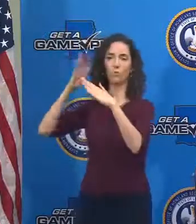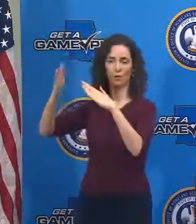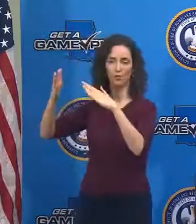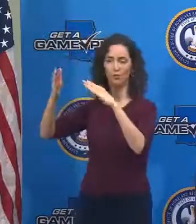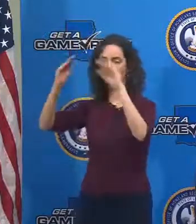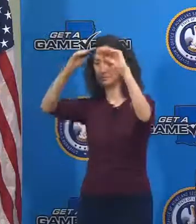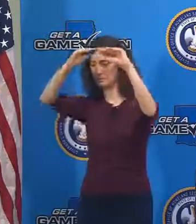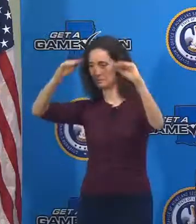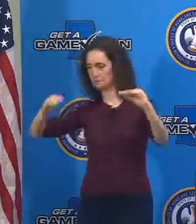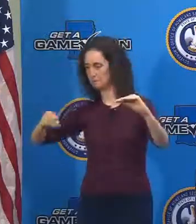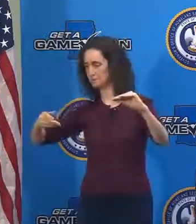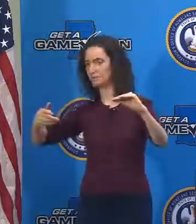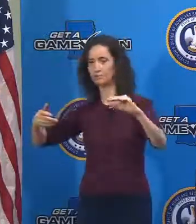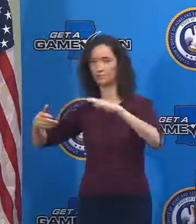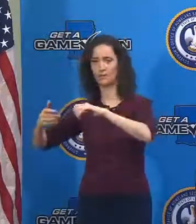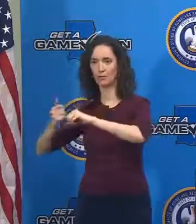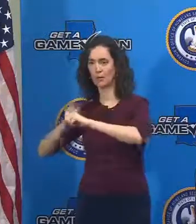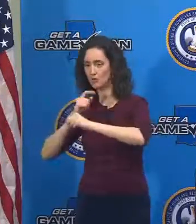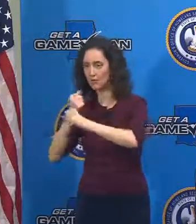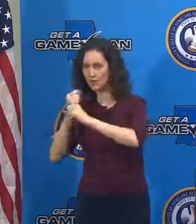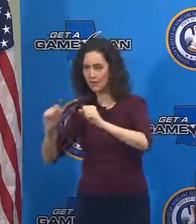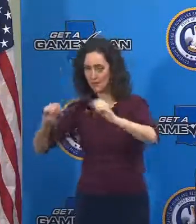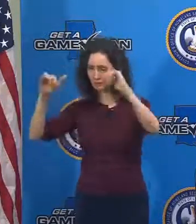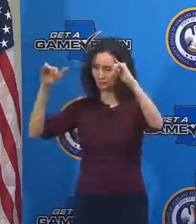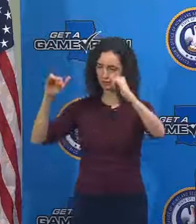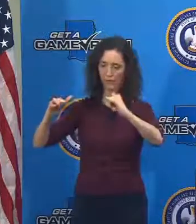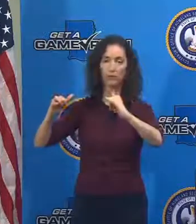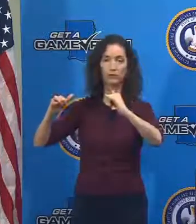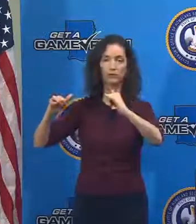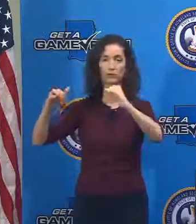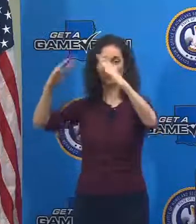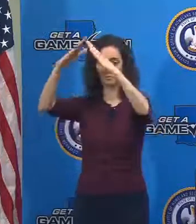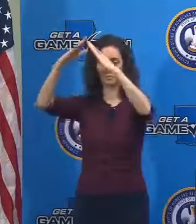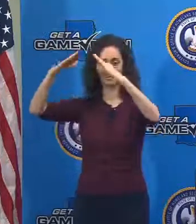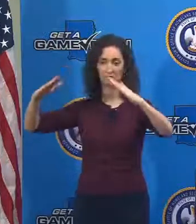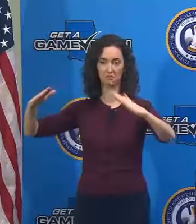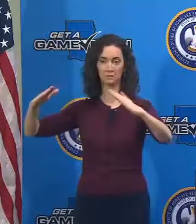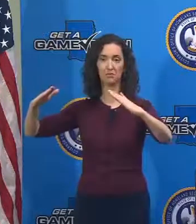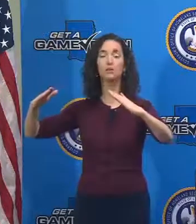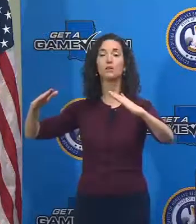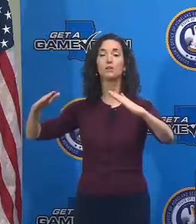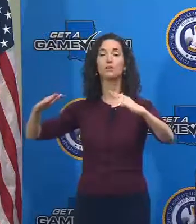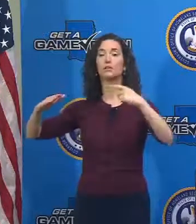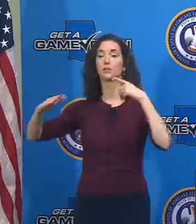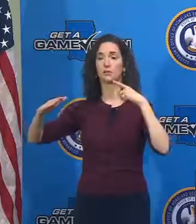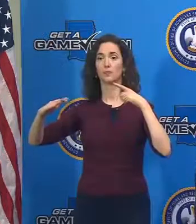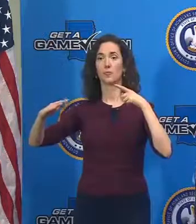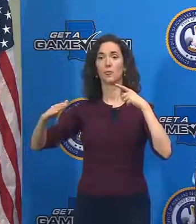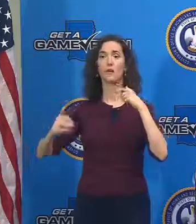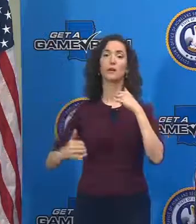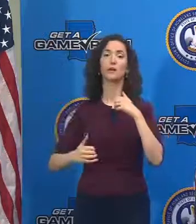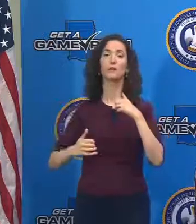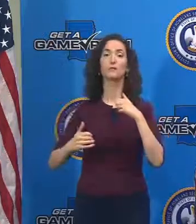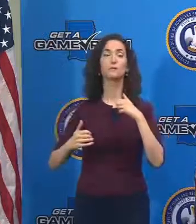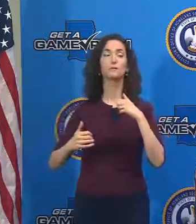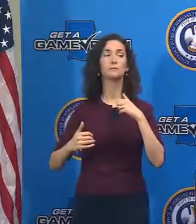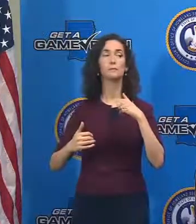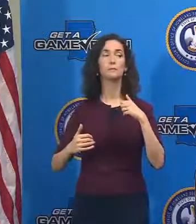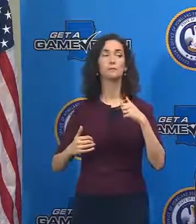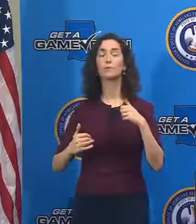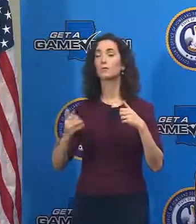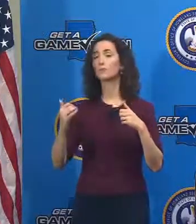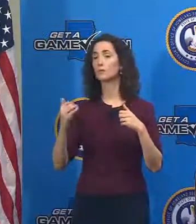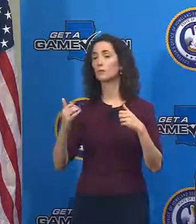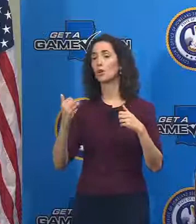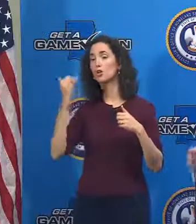they will strap it down in ways that will allow that roof, in most cases, to survive the